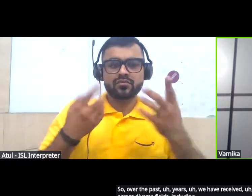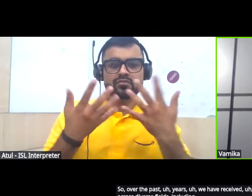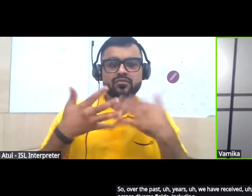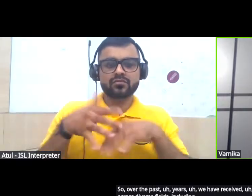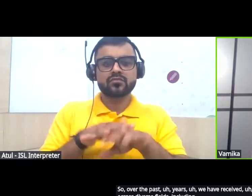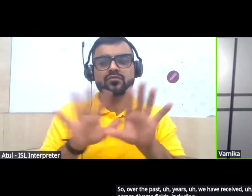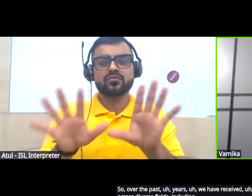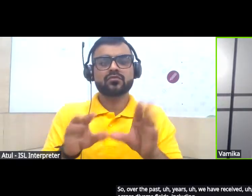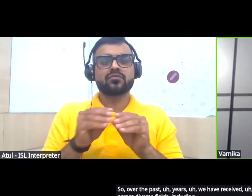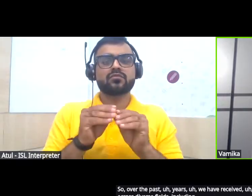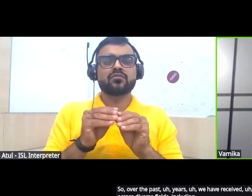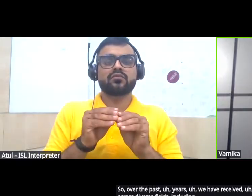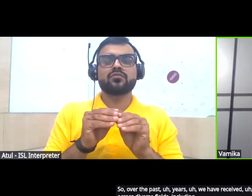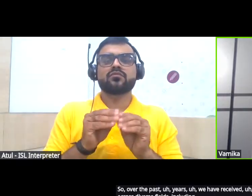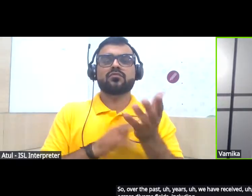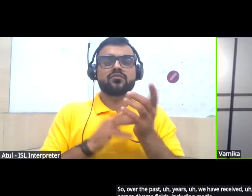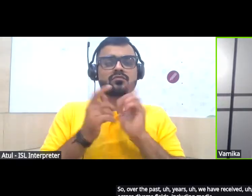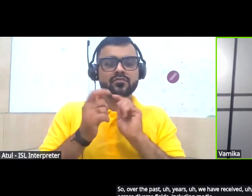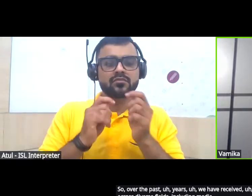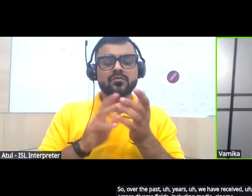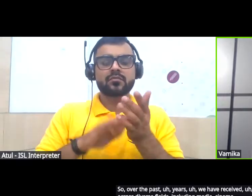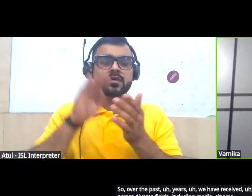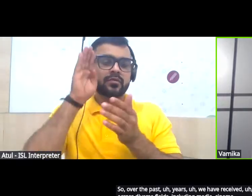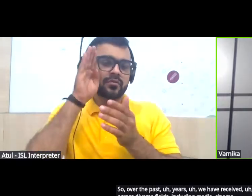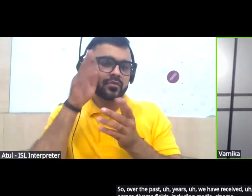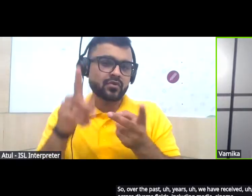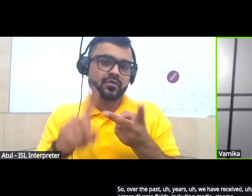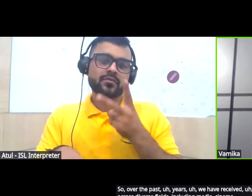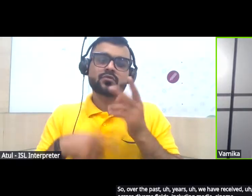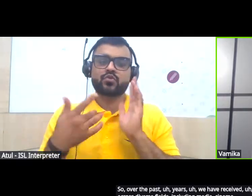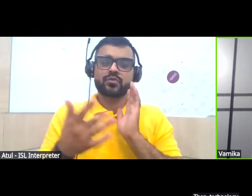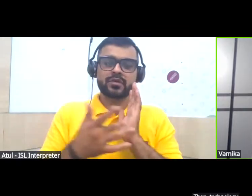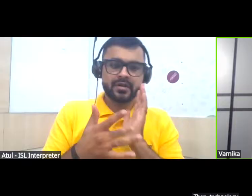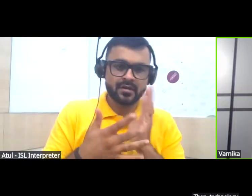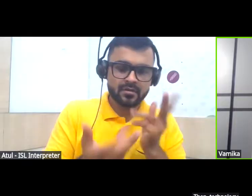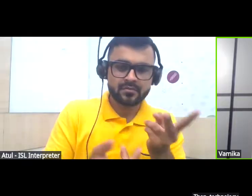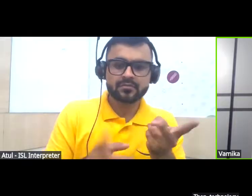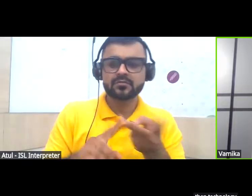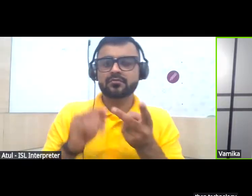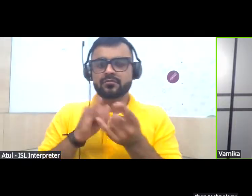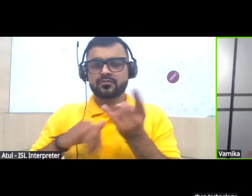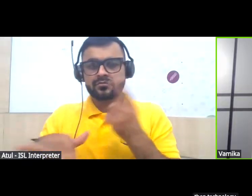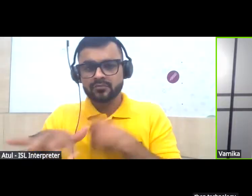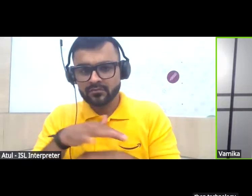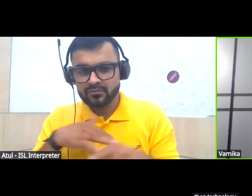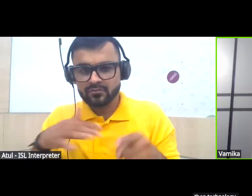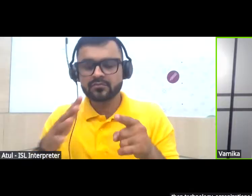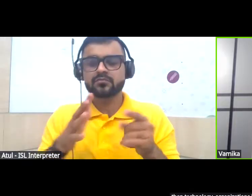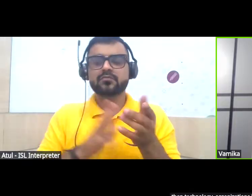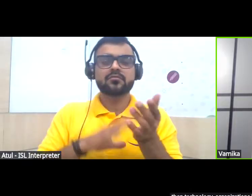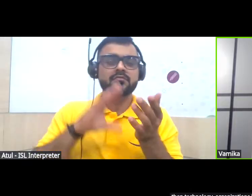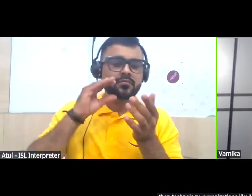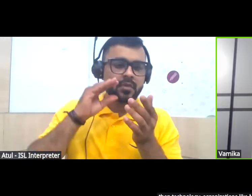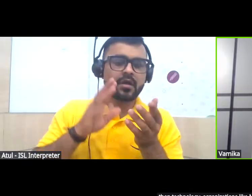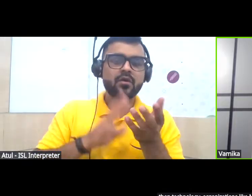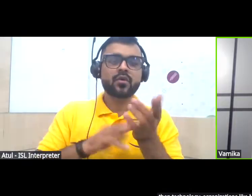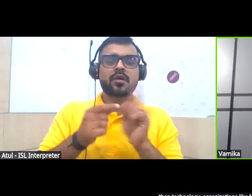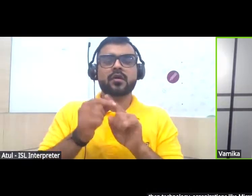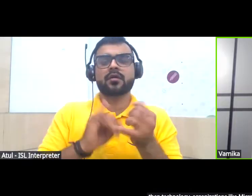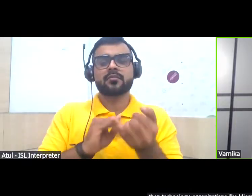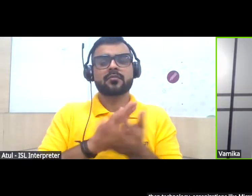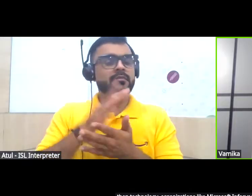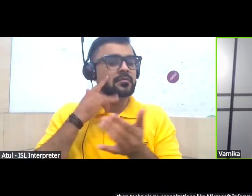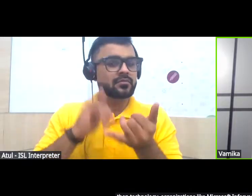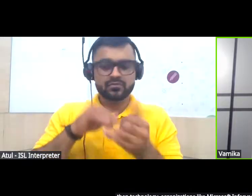including media, cinema, then technology, organizations like Microsoft, Infosys, who are working